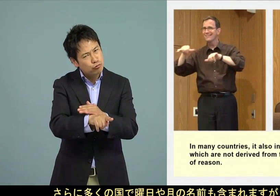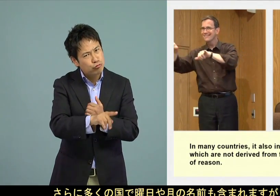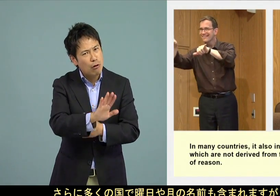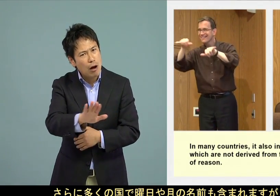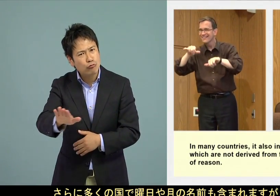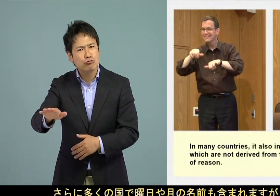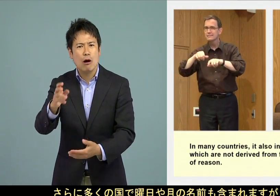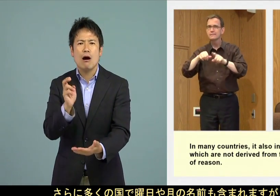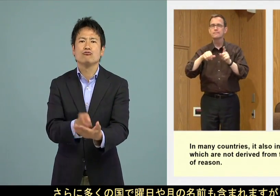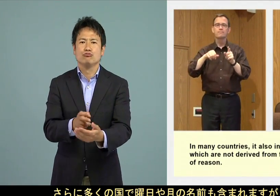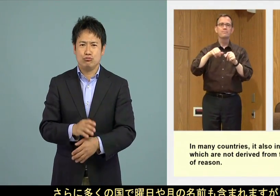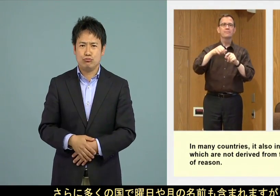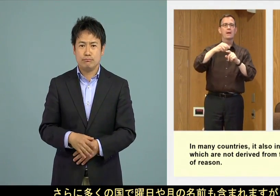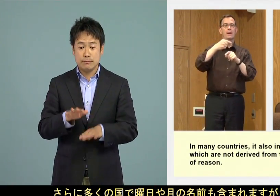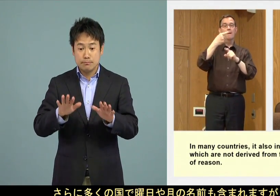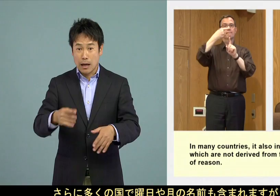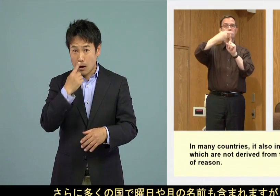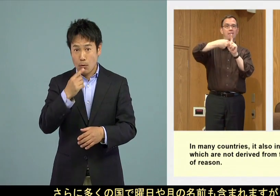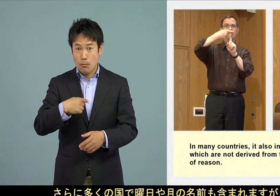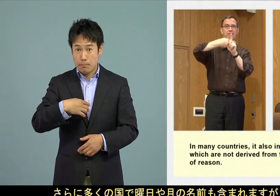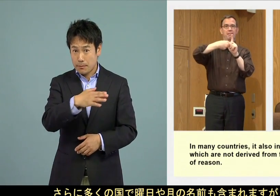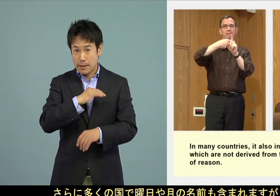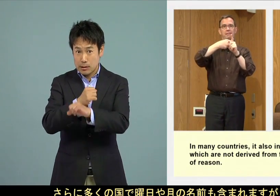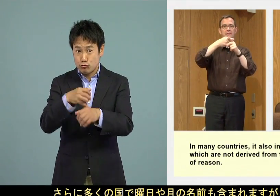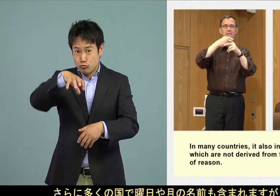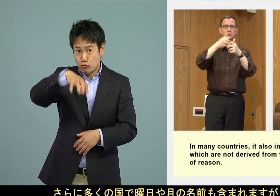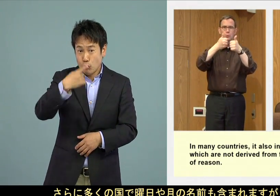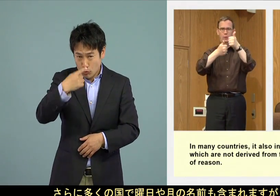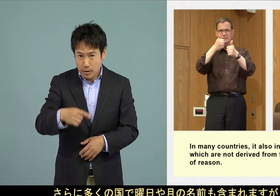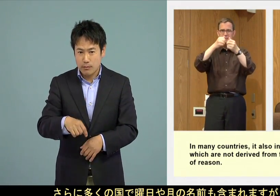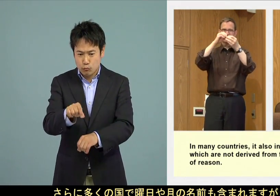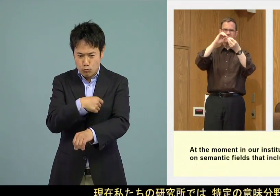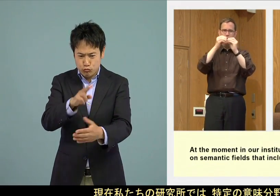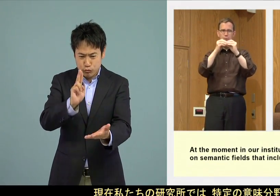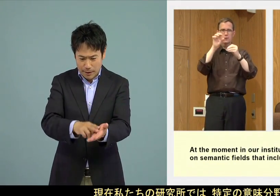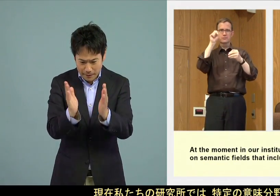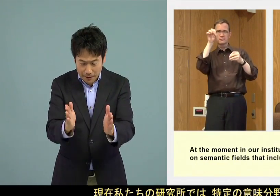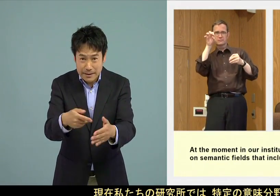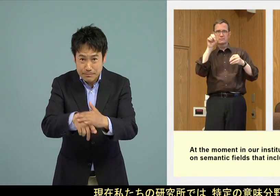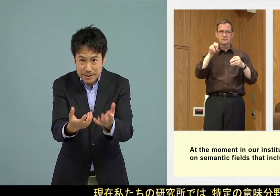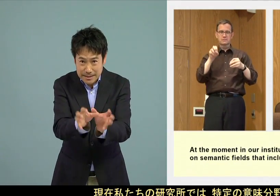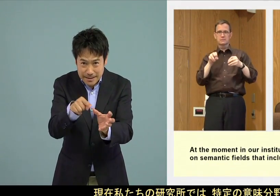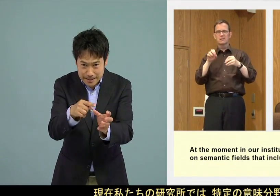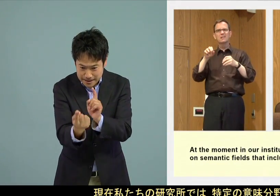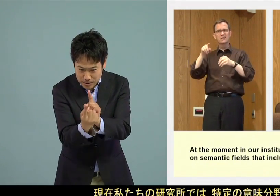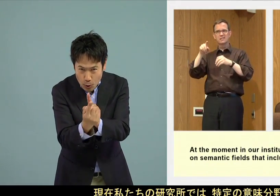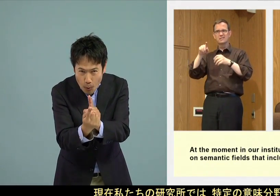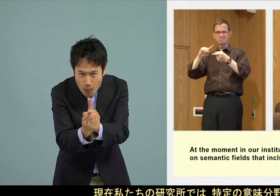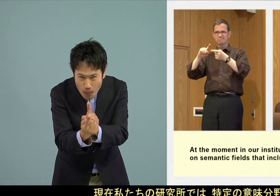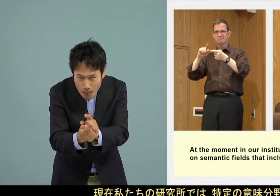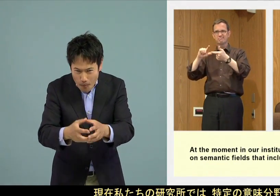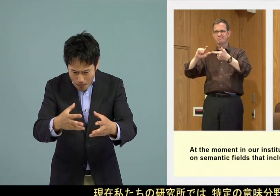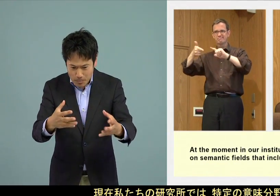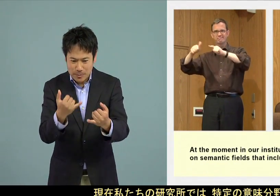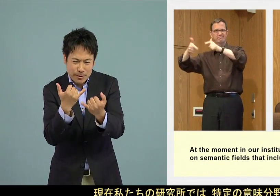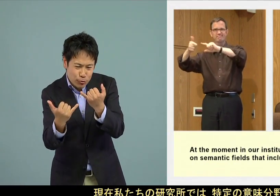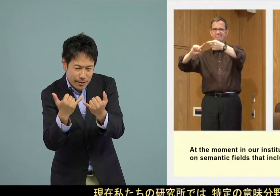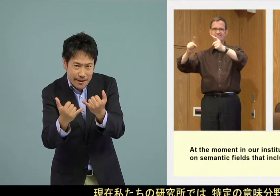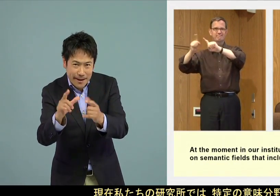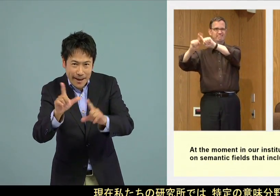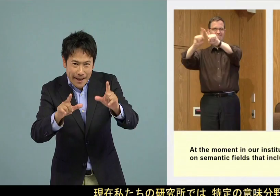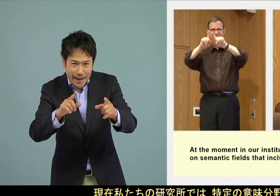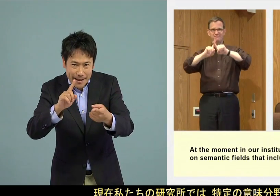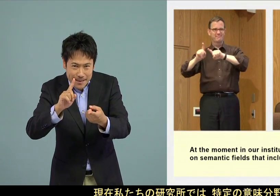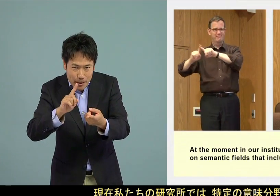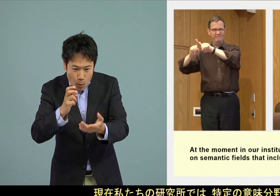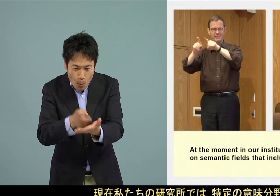as they are not derived from these finger-spelled letters. So there is some kind of reason, and at the moment in our institute we are running a